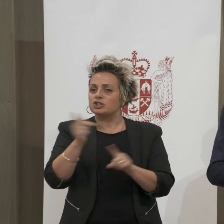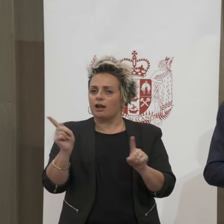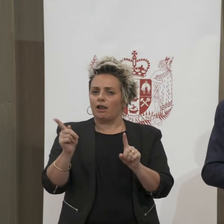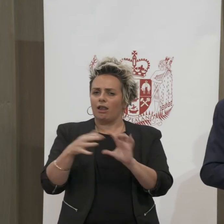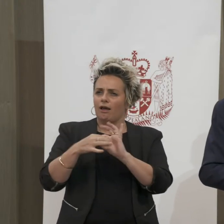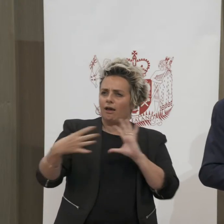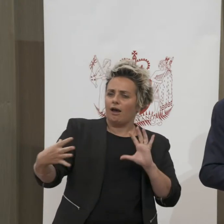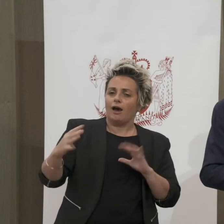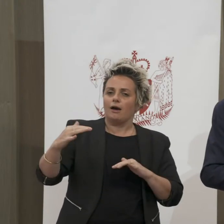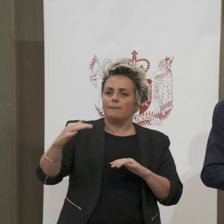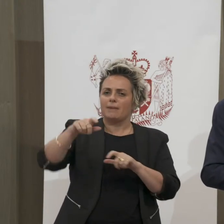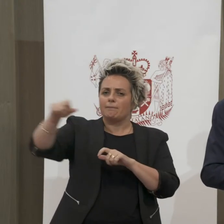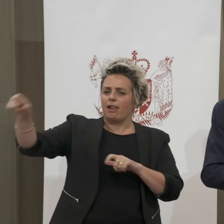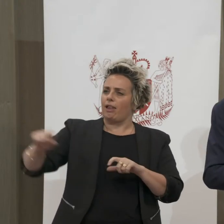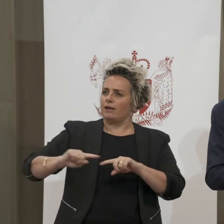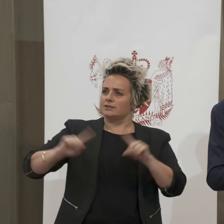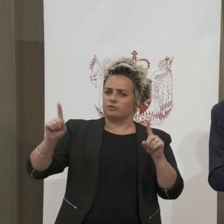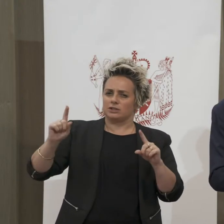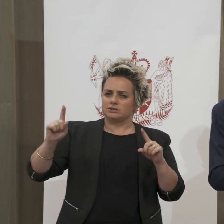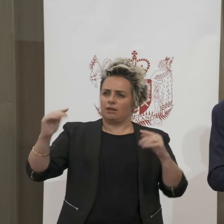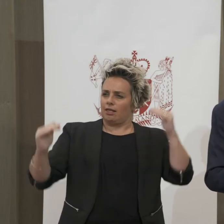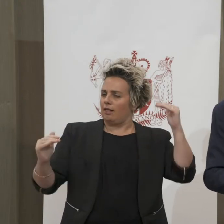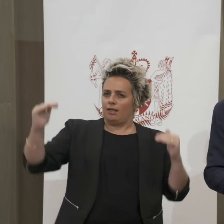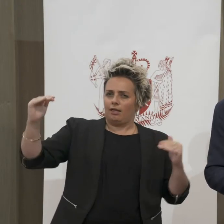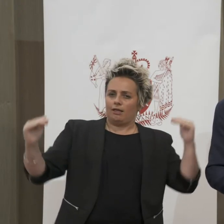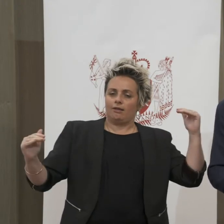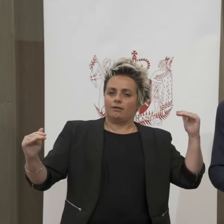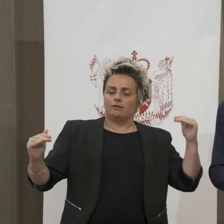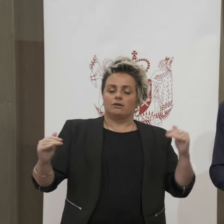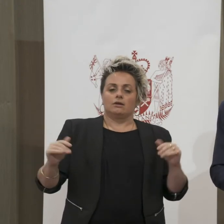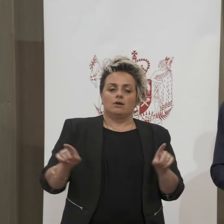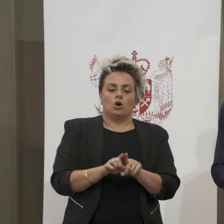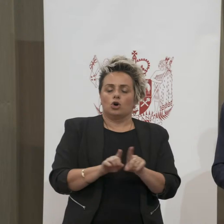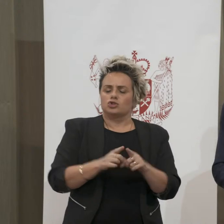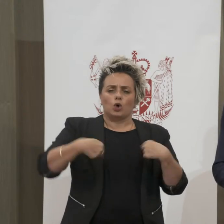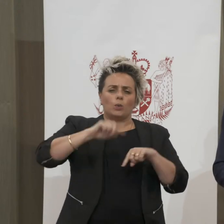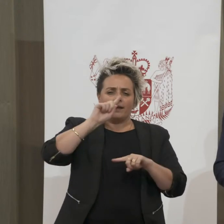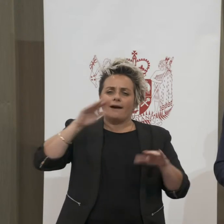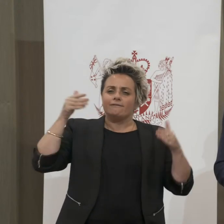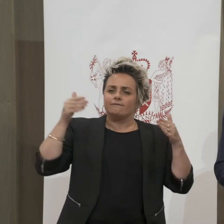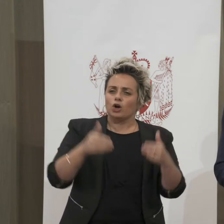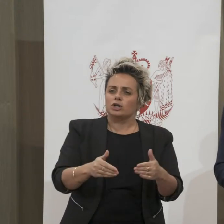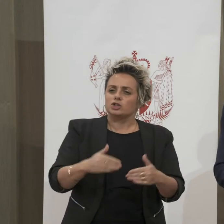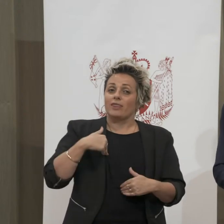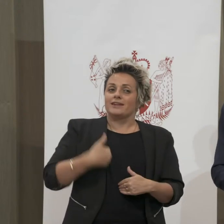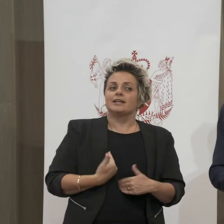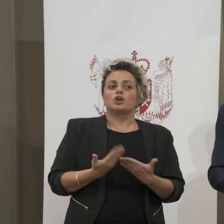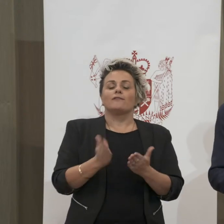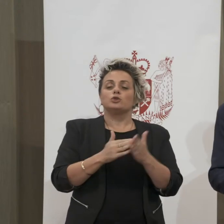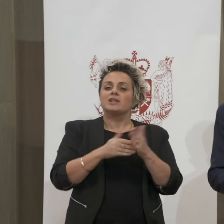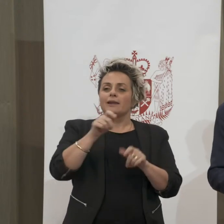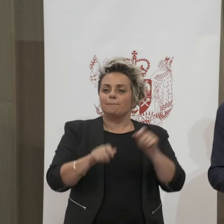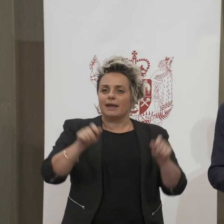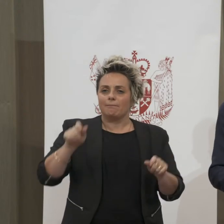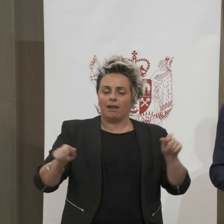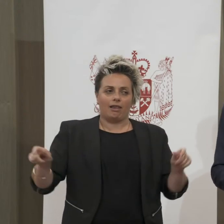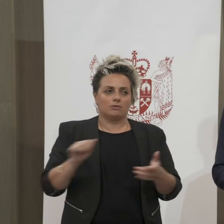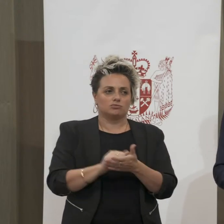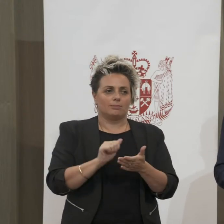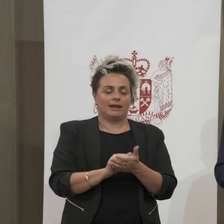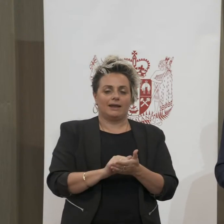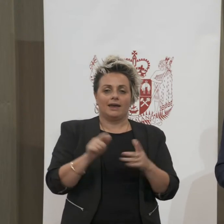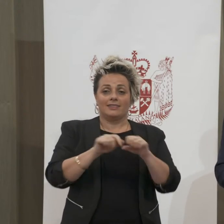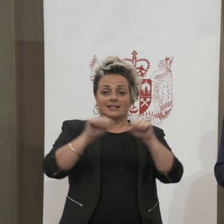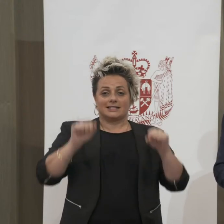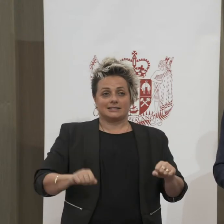between populations. What it doesn't do is allow us to focus on the needs of the New Zealand population and the system